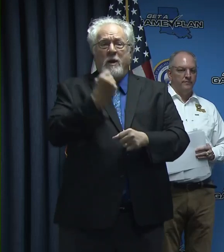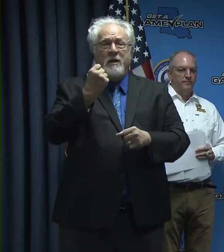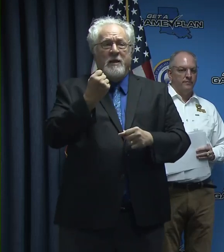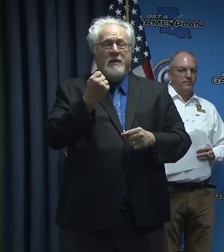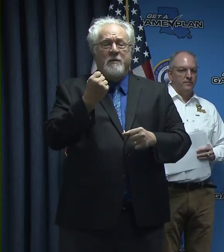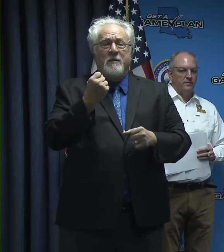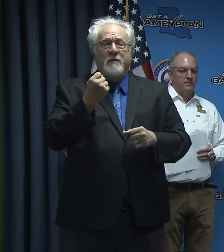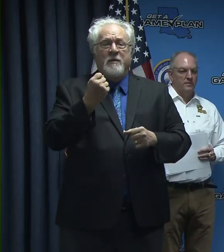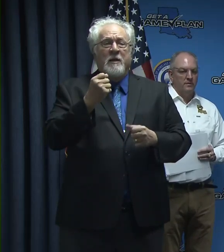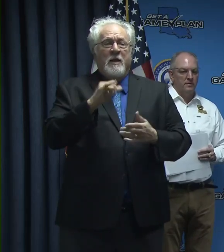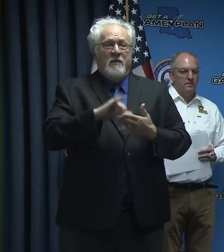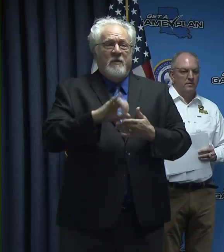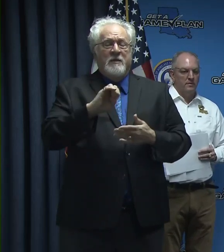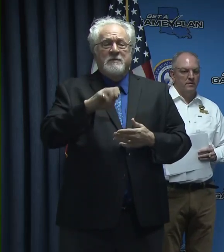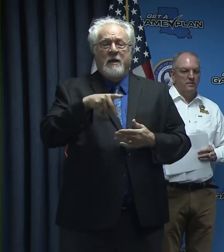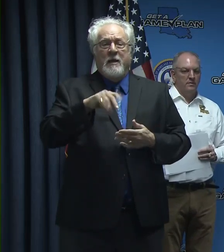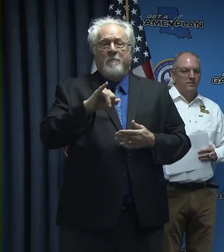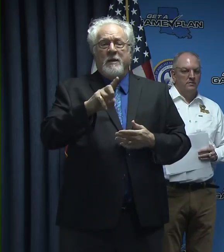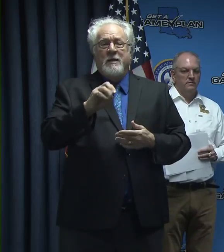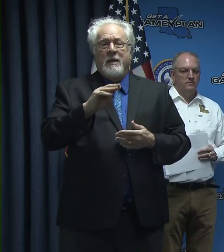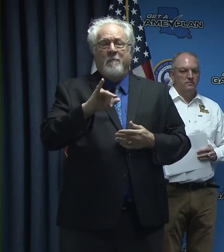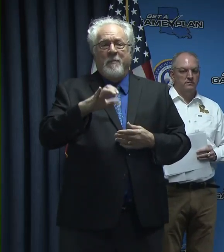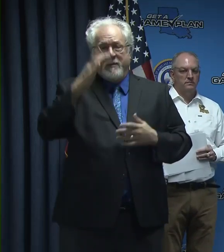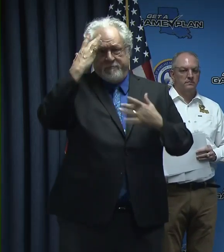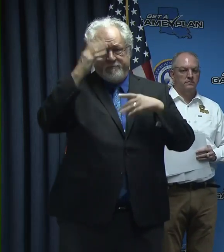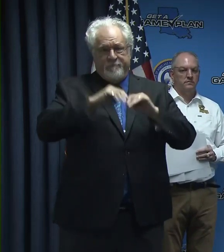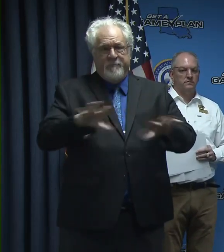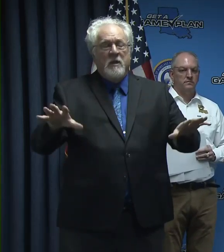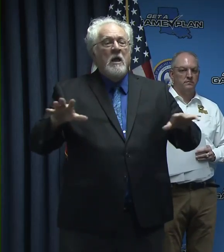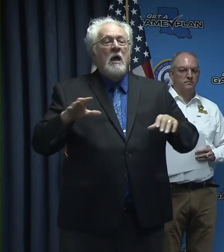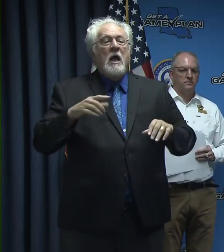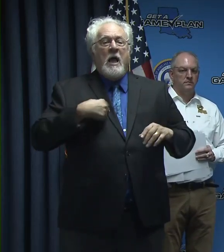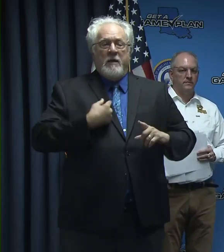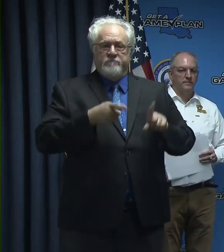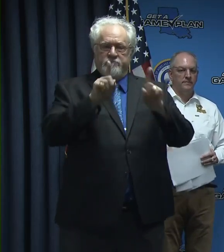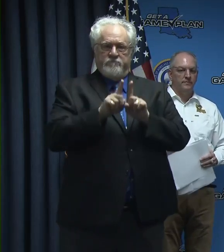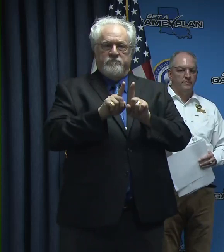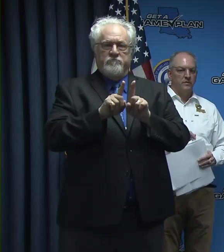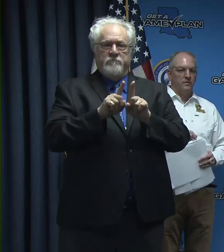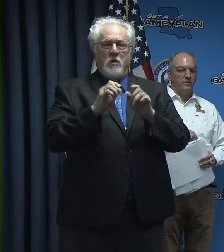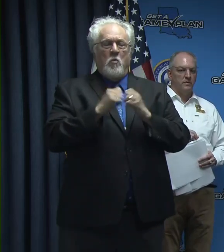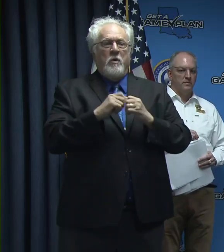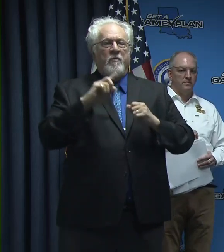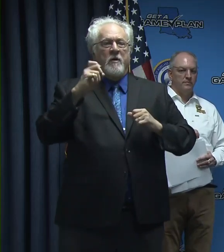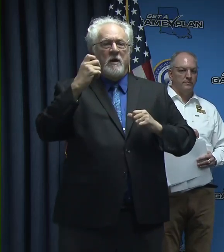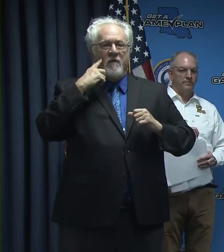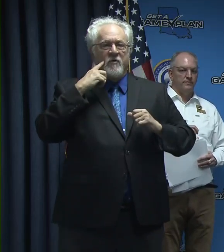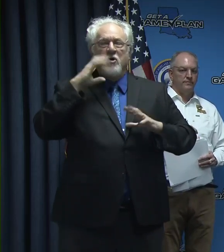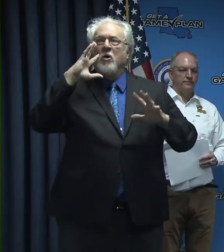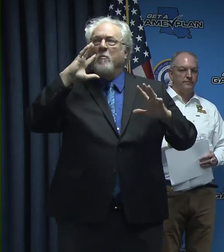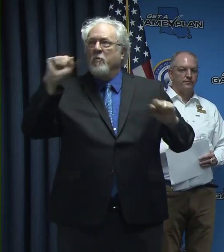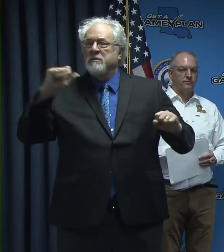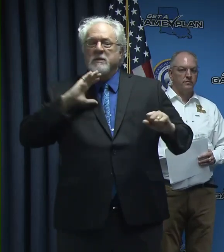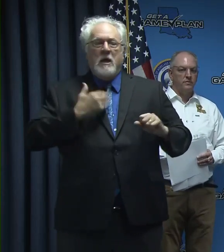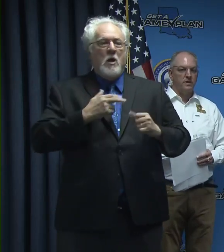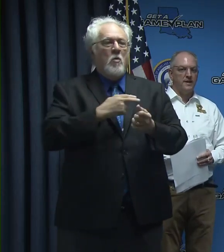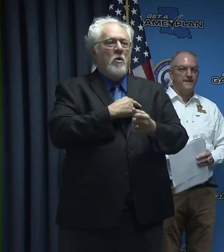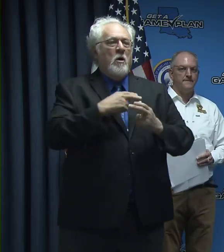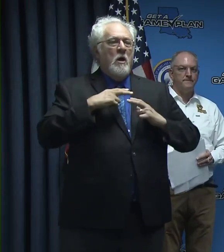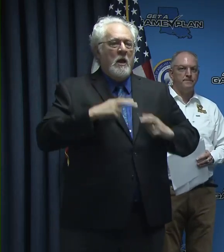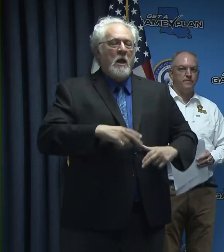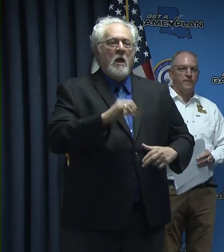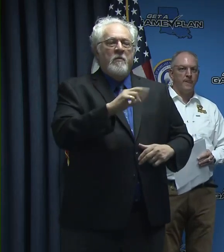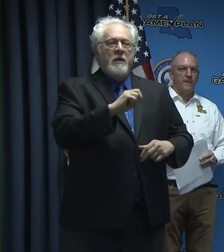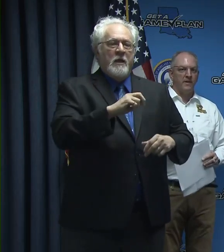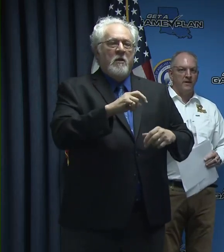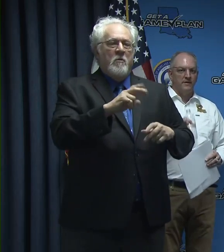this epidemic, and I continue to stand shoulder to shoulder with the Governor, the President, and all our healthcare officials as we work